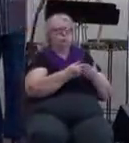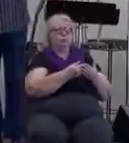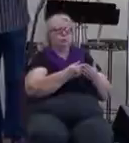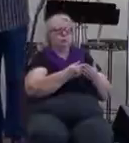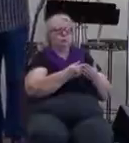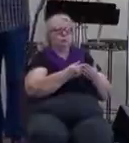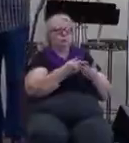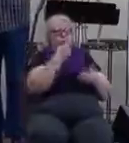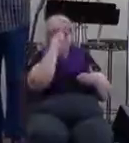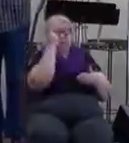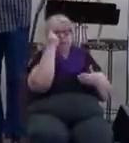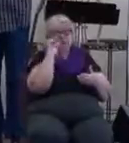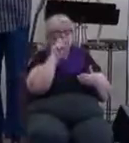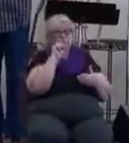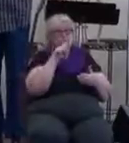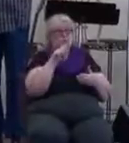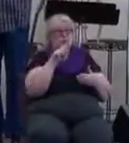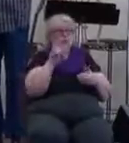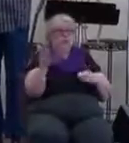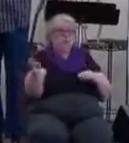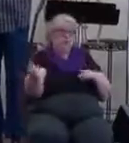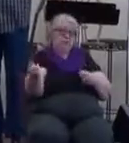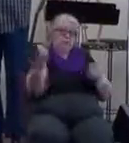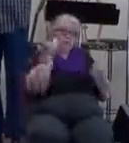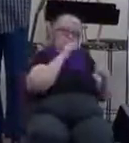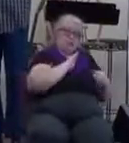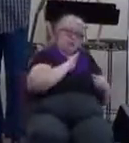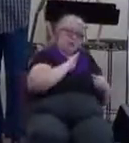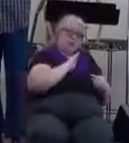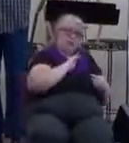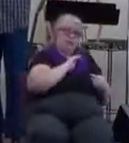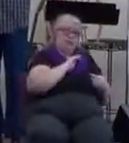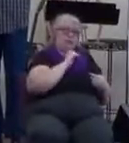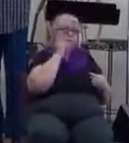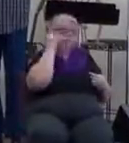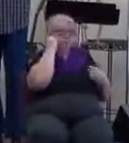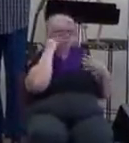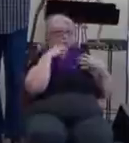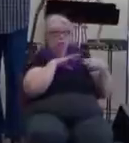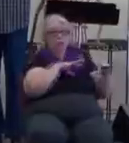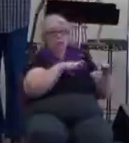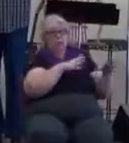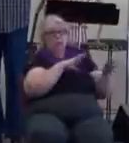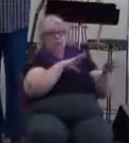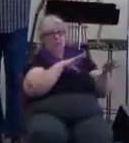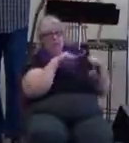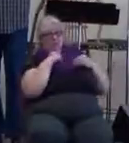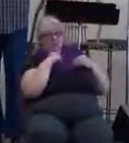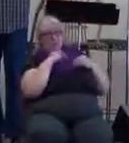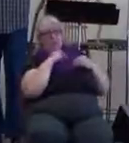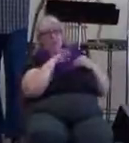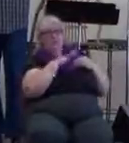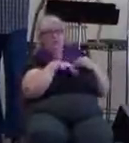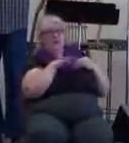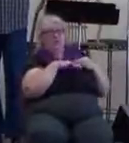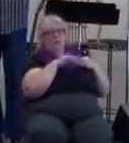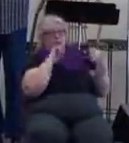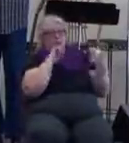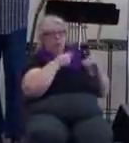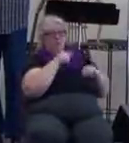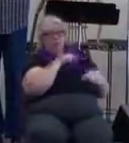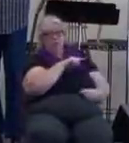If you're moving out of an area and you've slapped somebody in the face really hard, go tell them I'm sorry